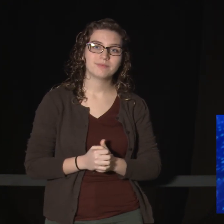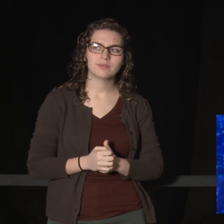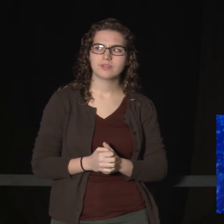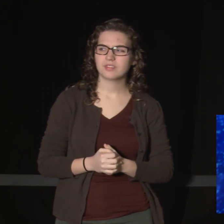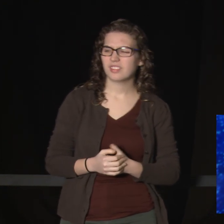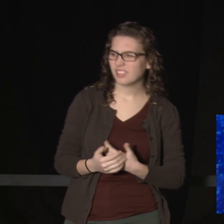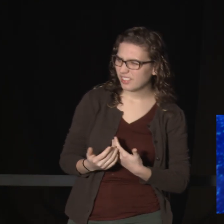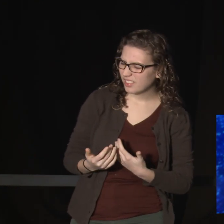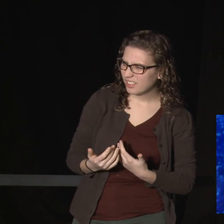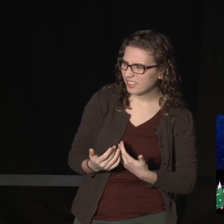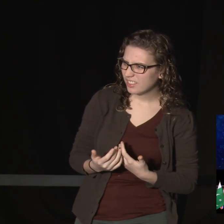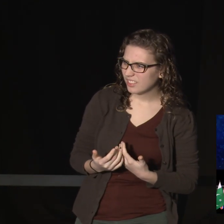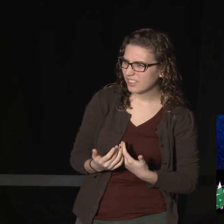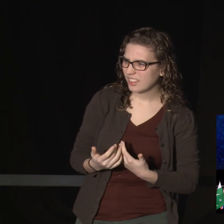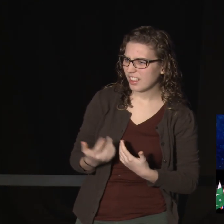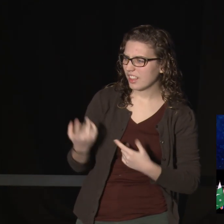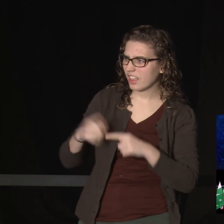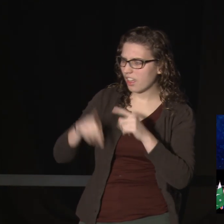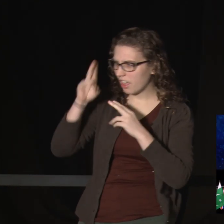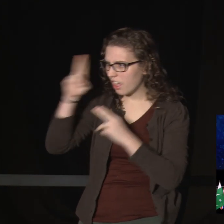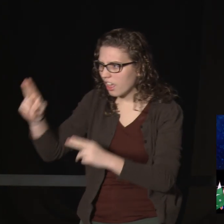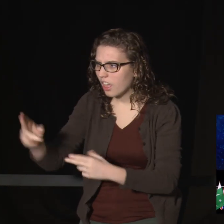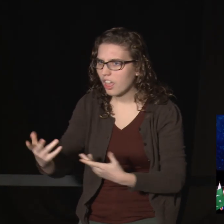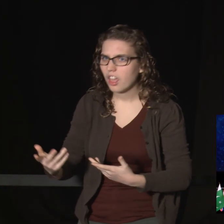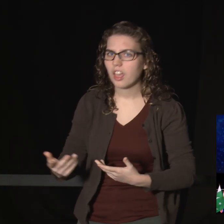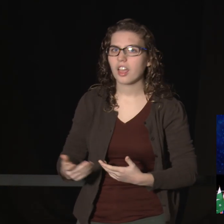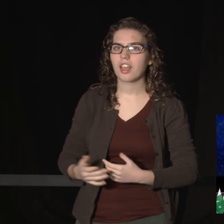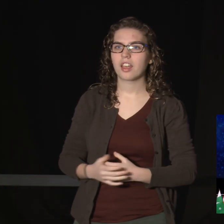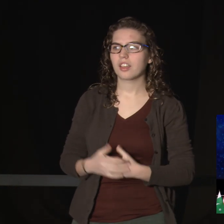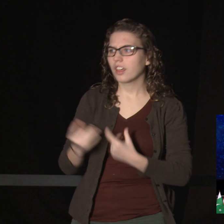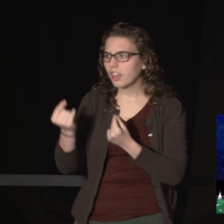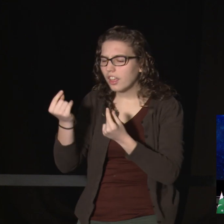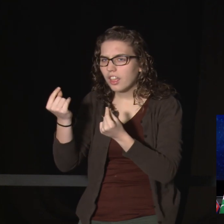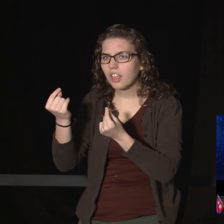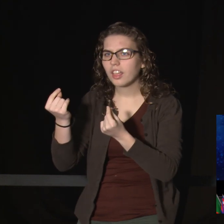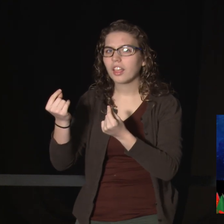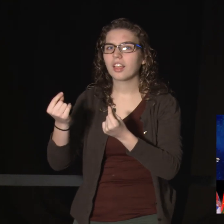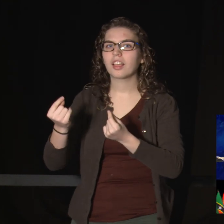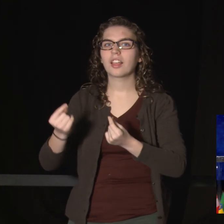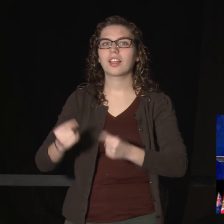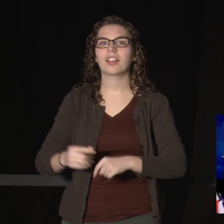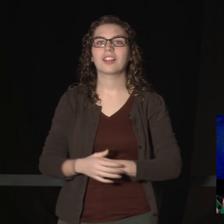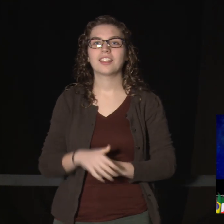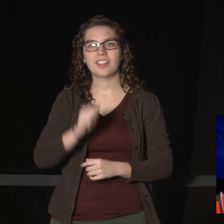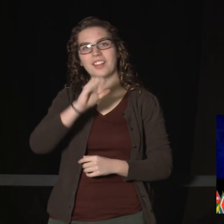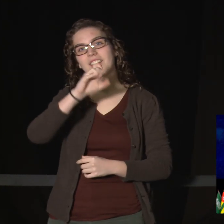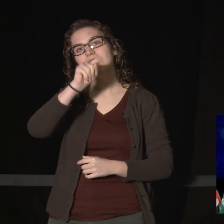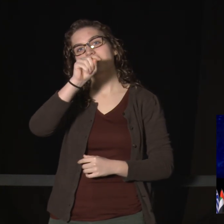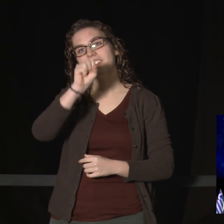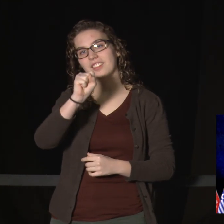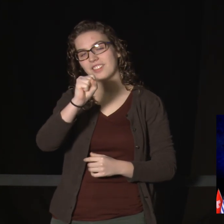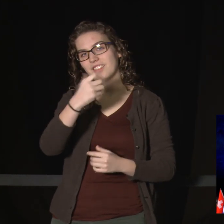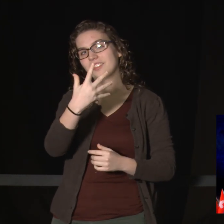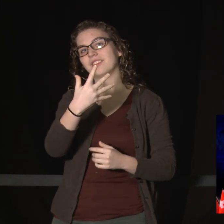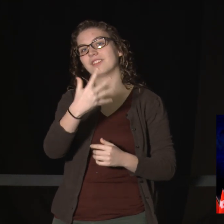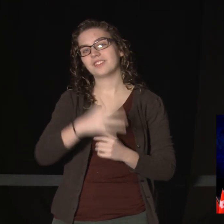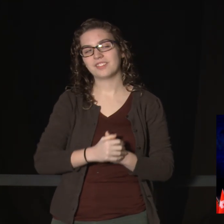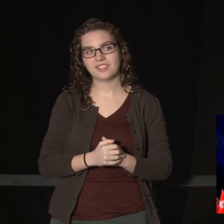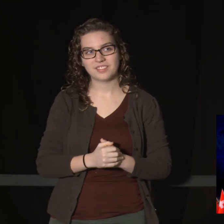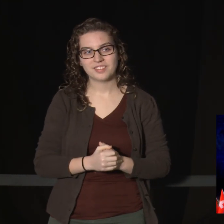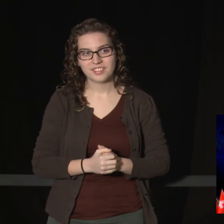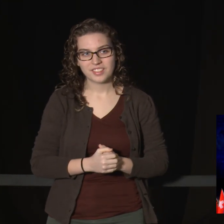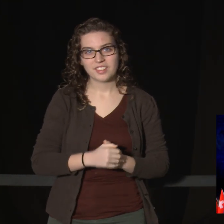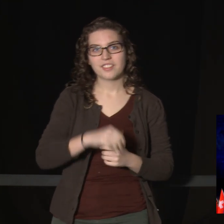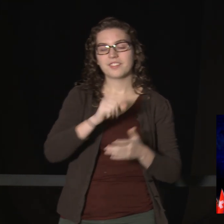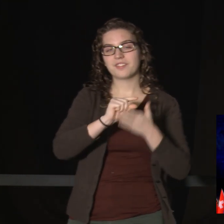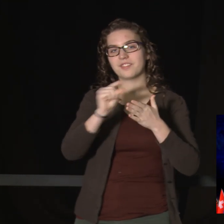Ugh. We can't give him any honors. What do we do? It's Acts chapter 5. Acts chapter 5,